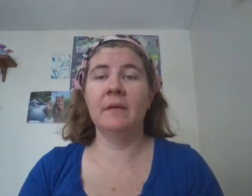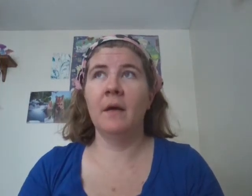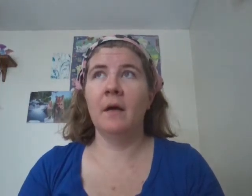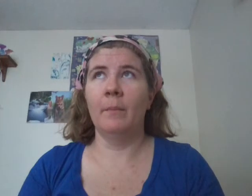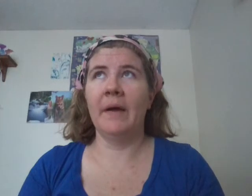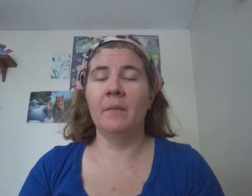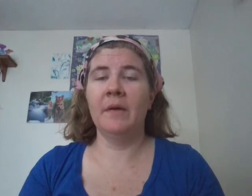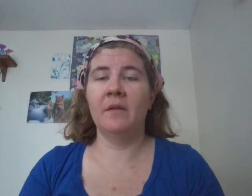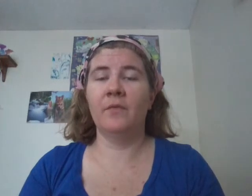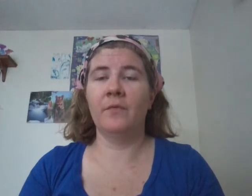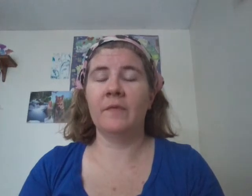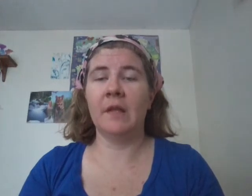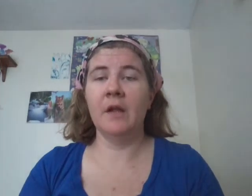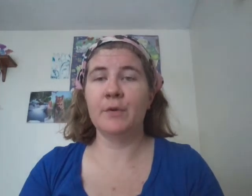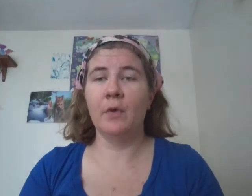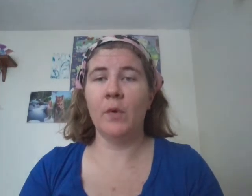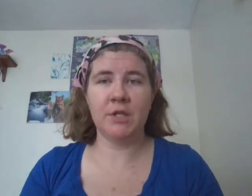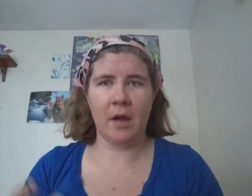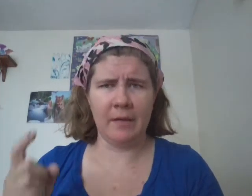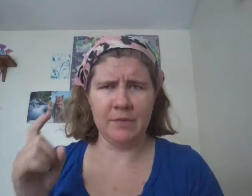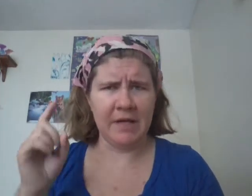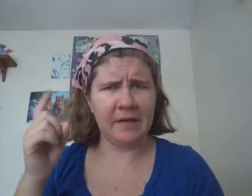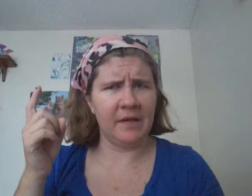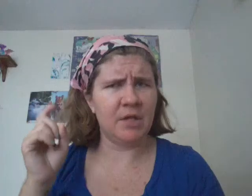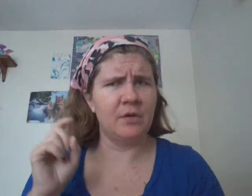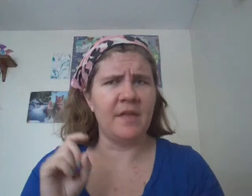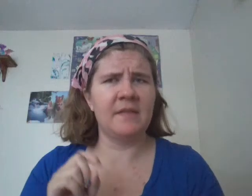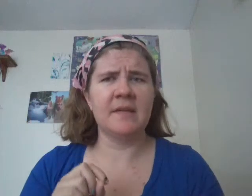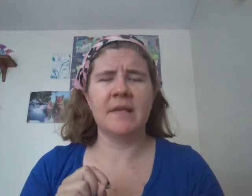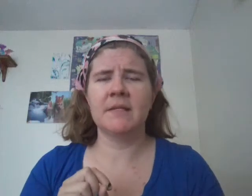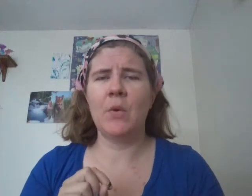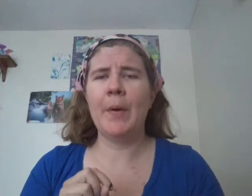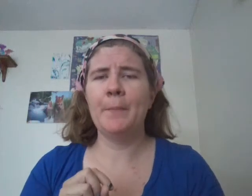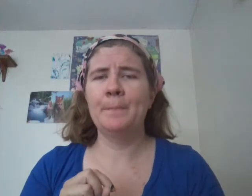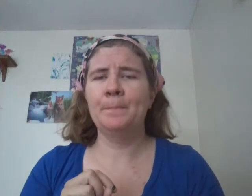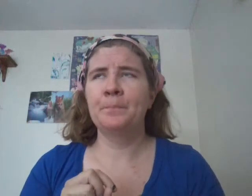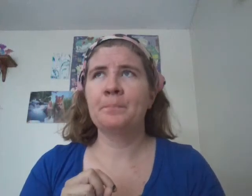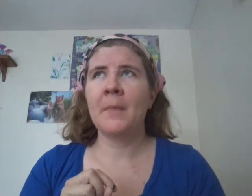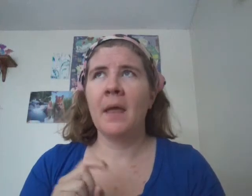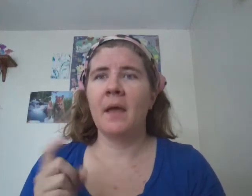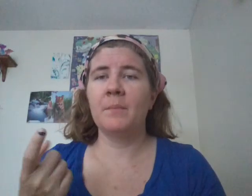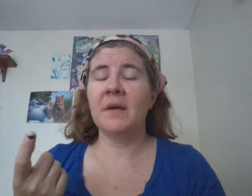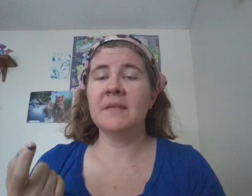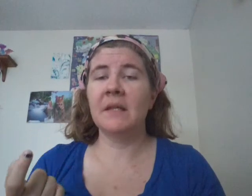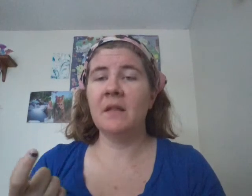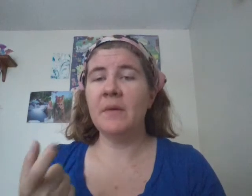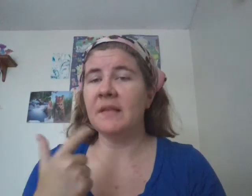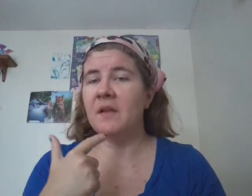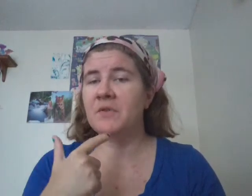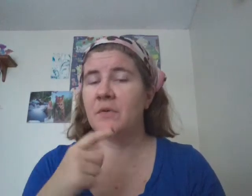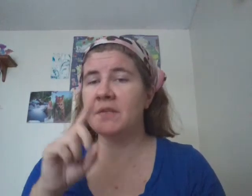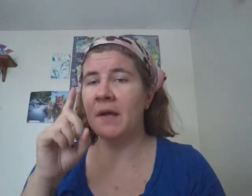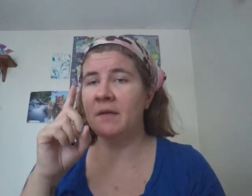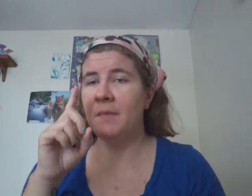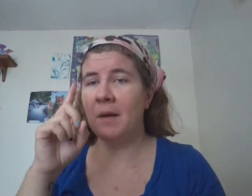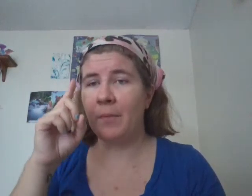by a bit of cilantro, which I am genetically engineered to think tastes like soap. And because that little bit of cilantro distracted me, my